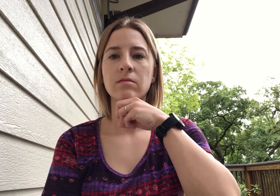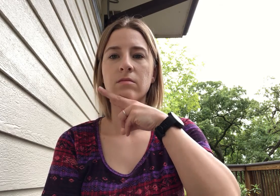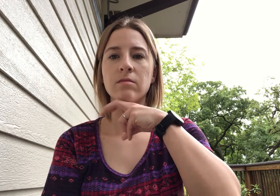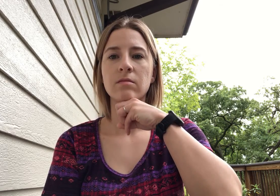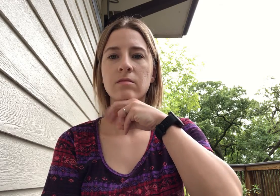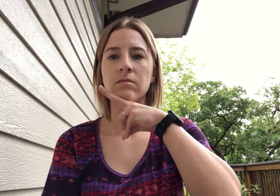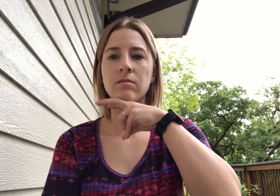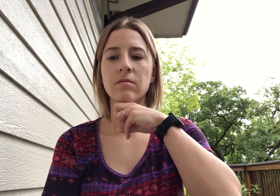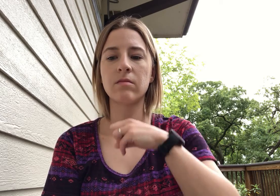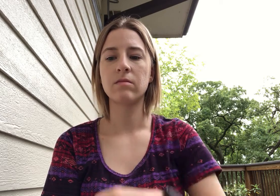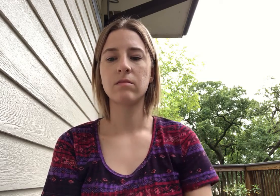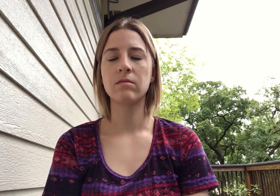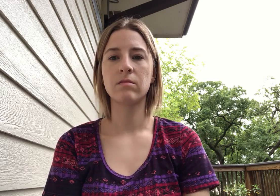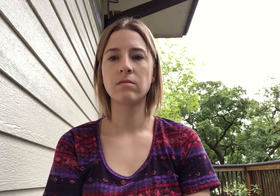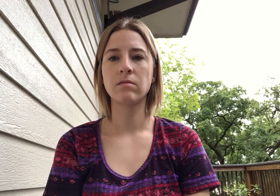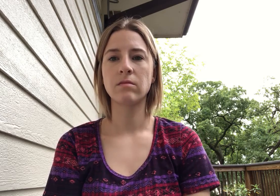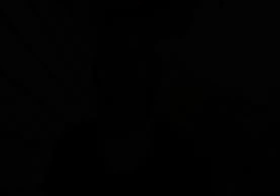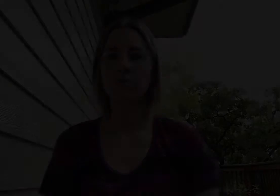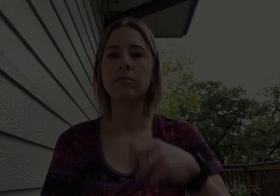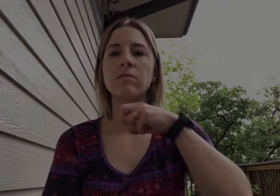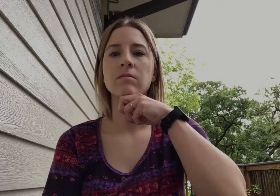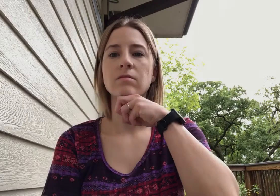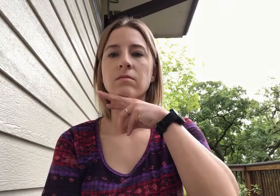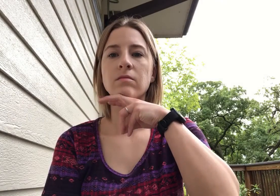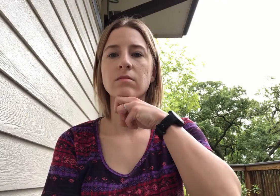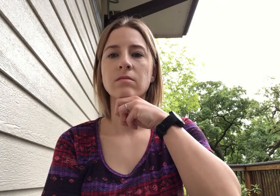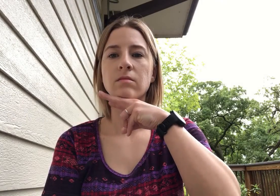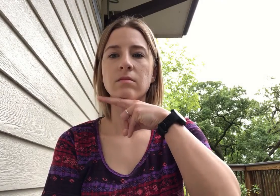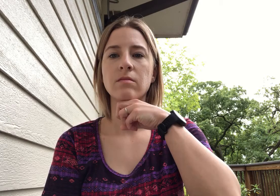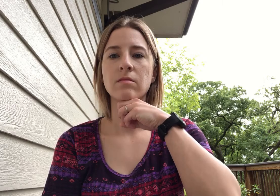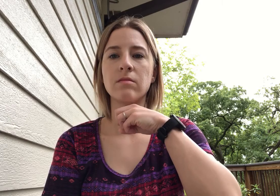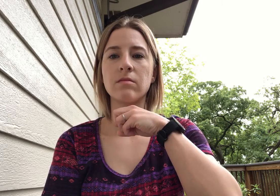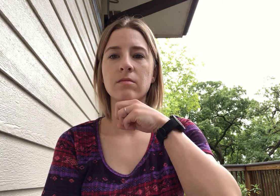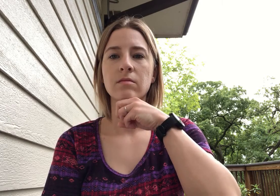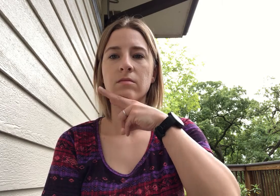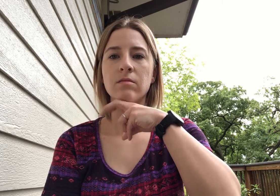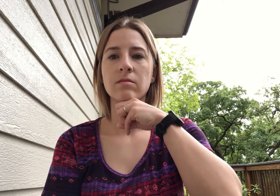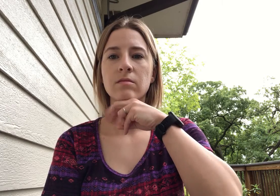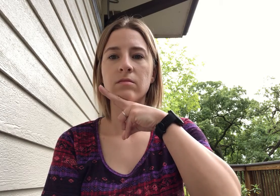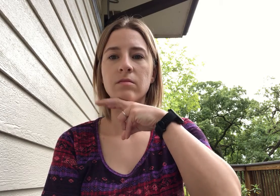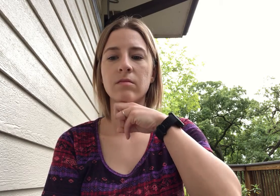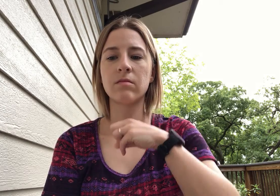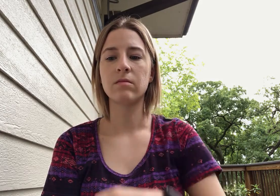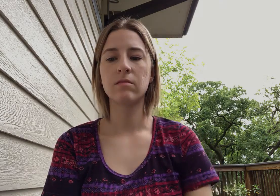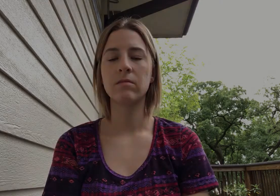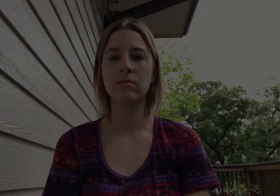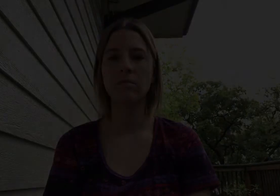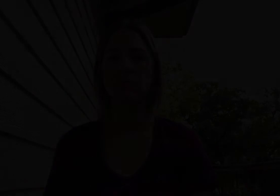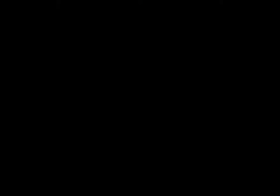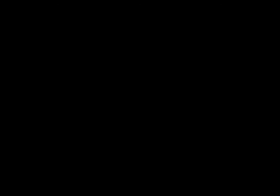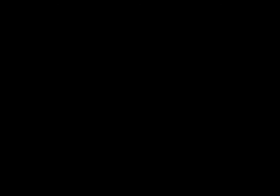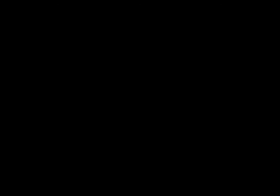them outward. The motion of your fingers is like the legs flicking out so the frog can leap from pad to pad.